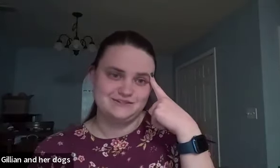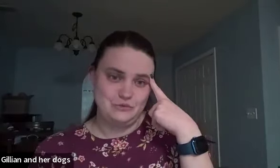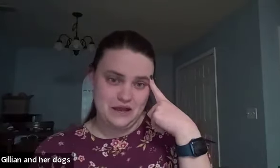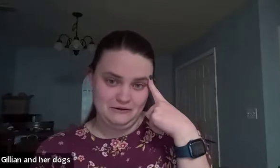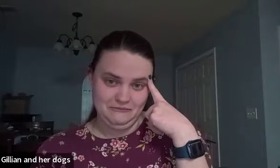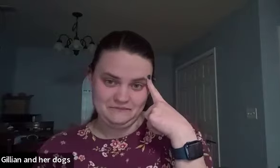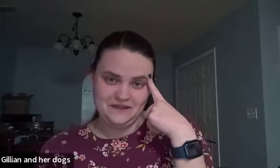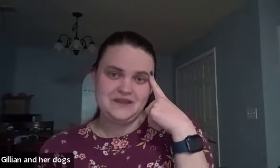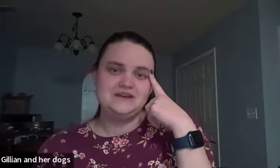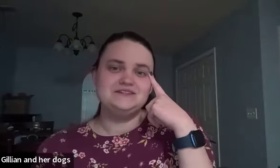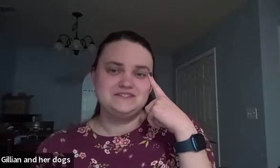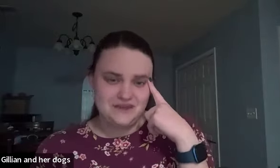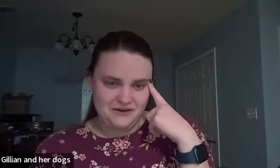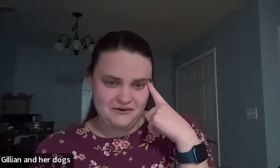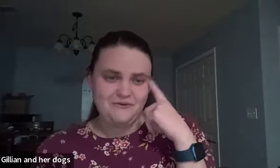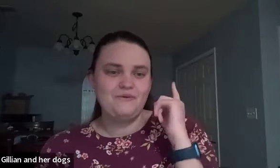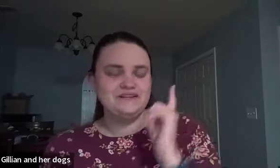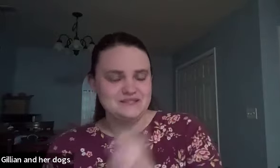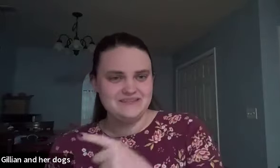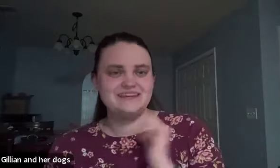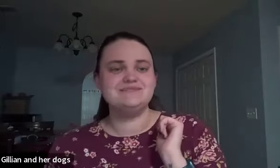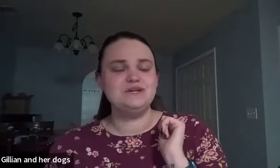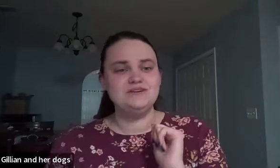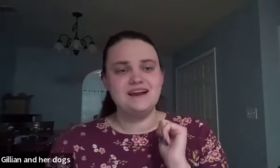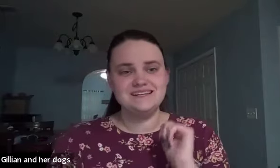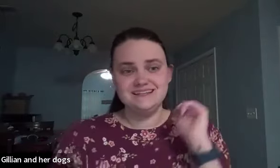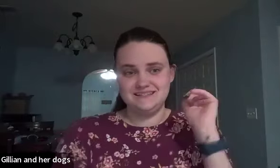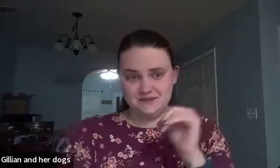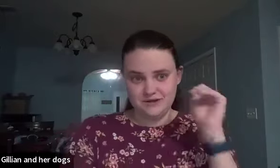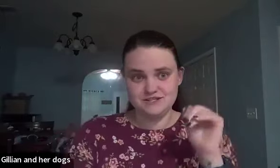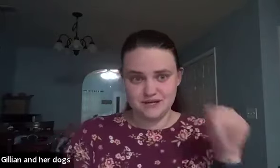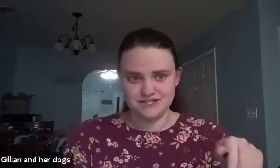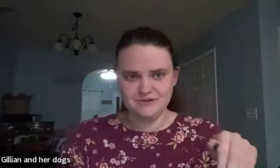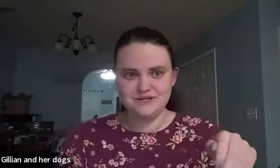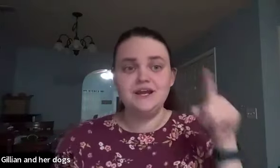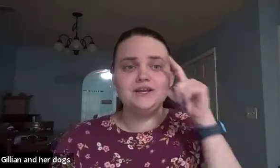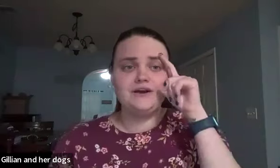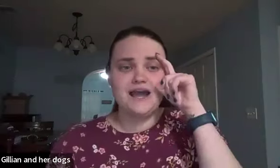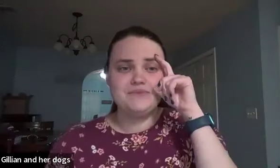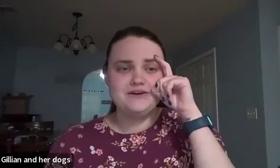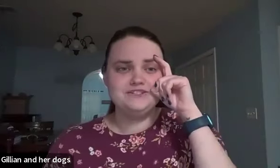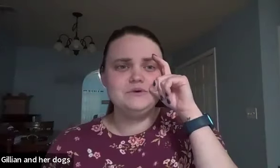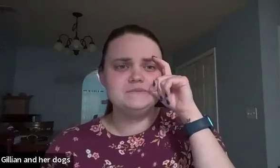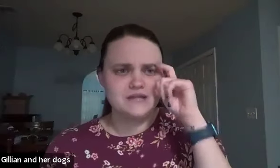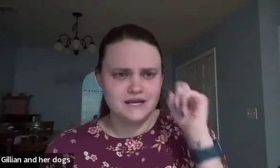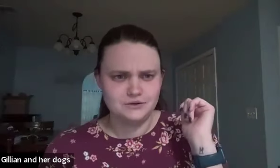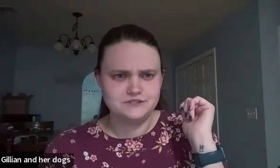as well. So when doing this, when you're asking a WH question word, your eyebrows, you want them to kind of go